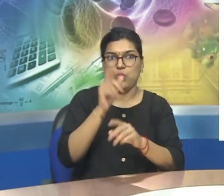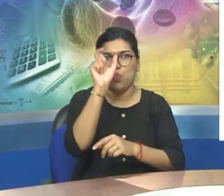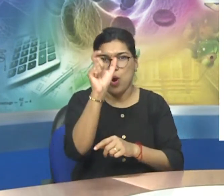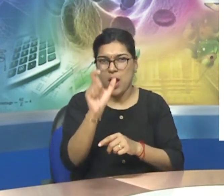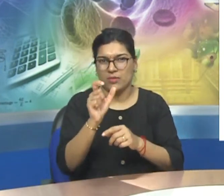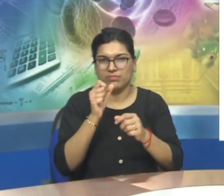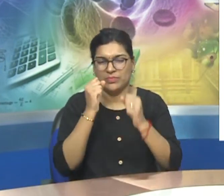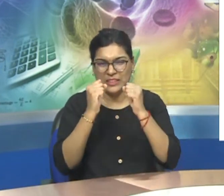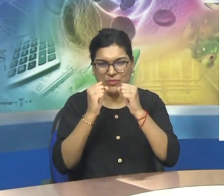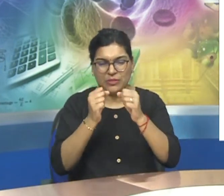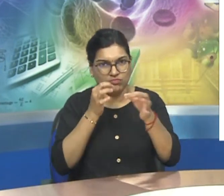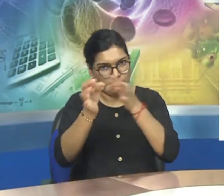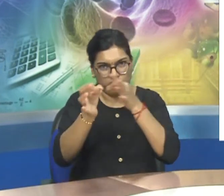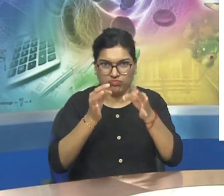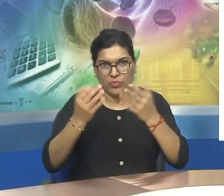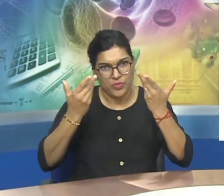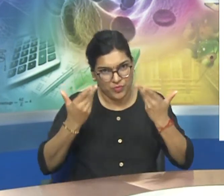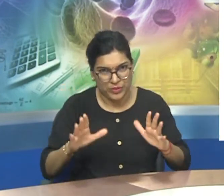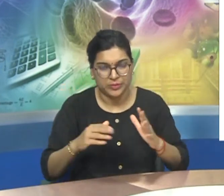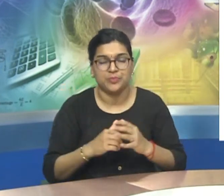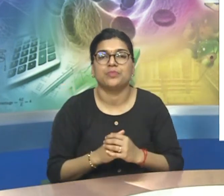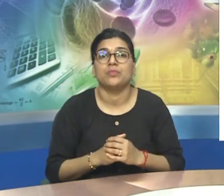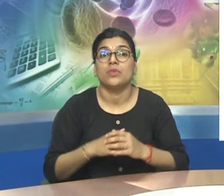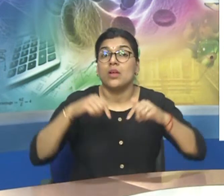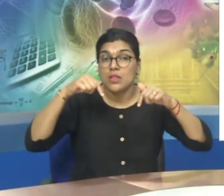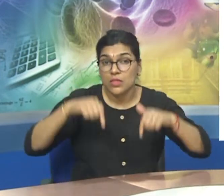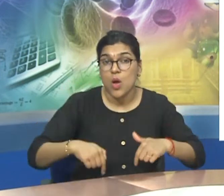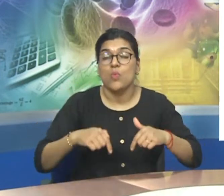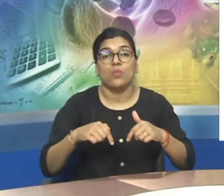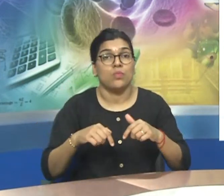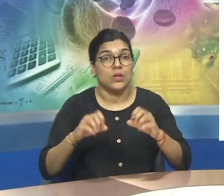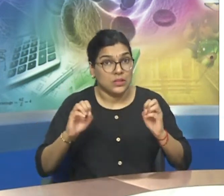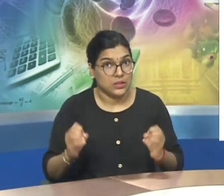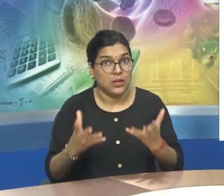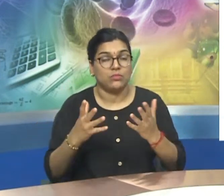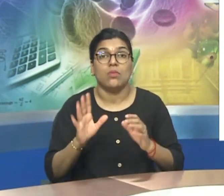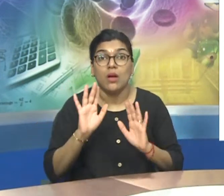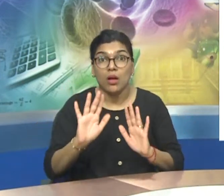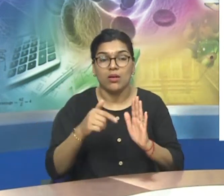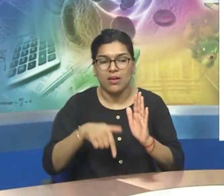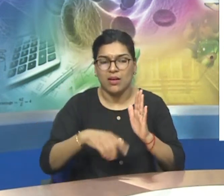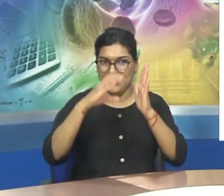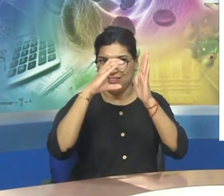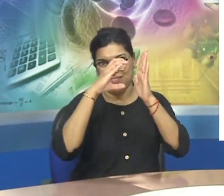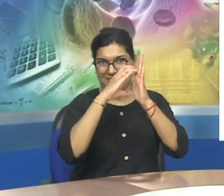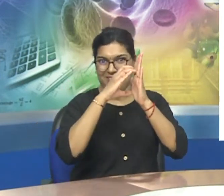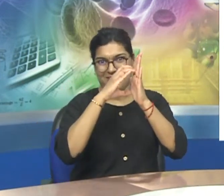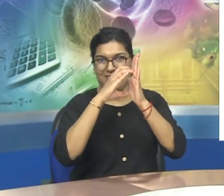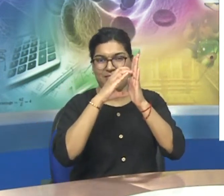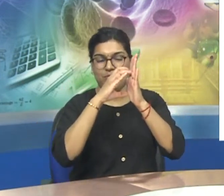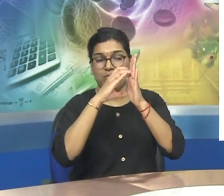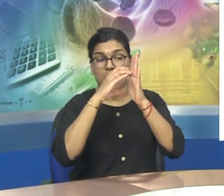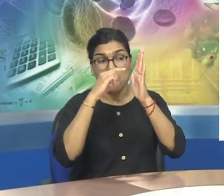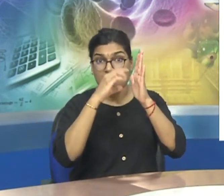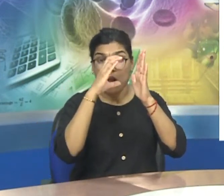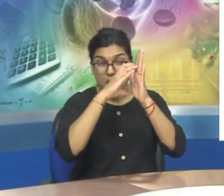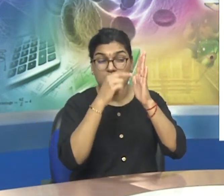So far we have understood the difficult words. Now, from here onwards, we